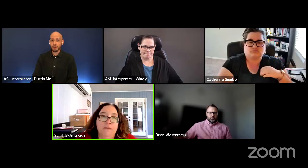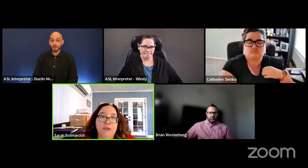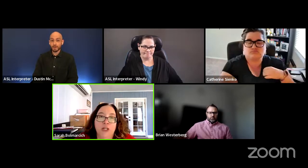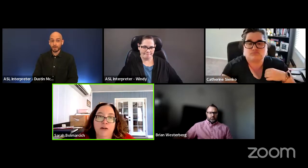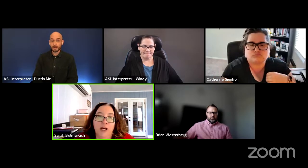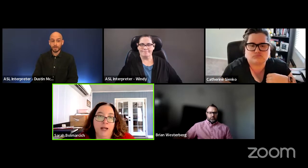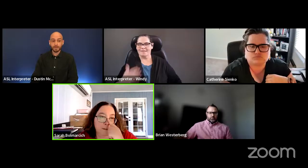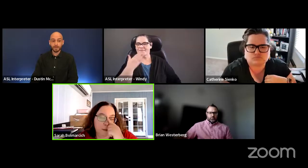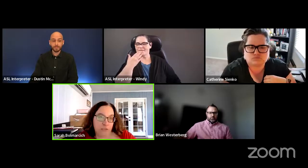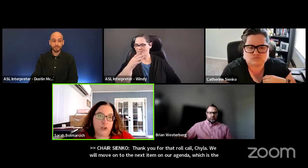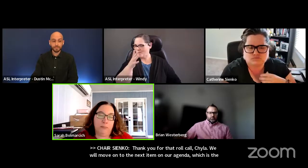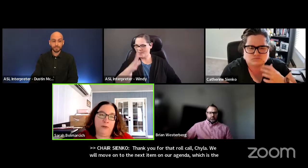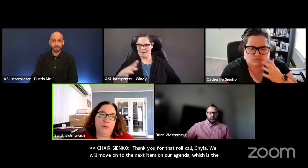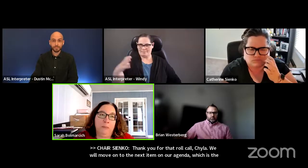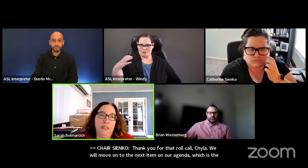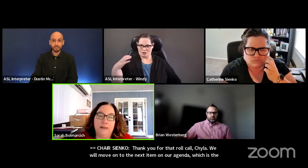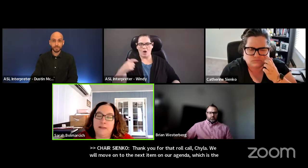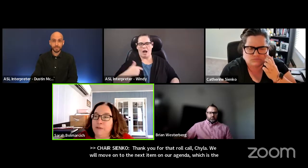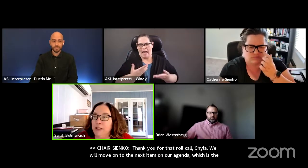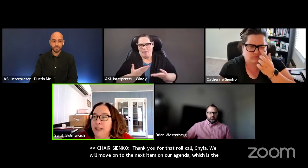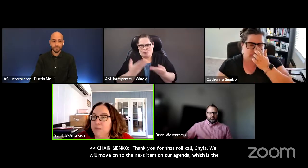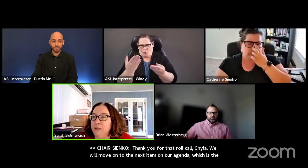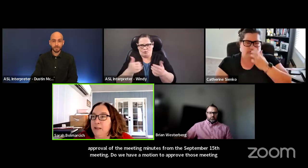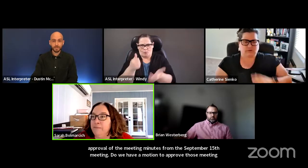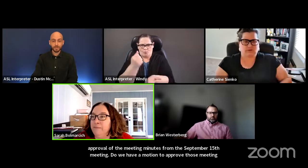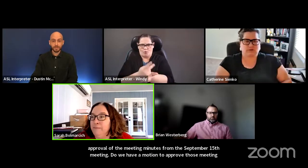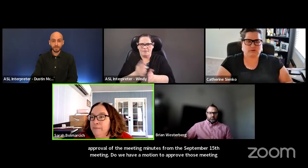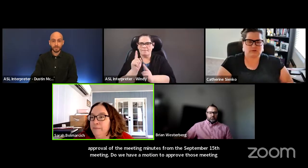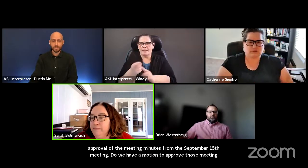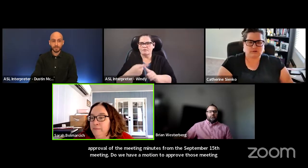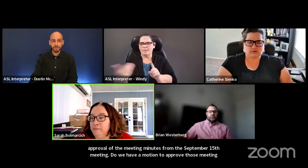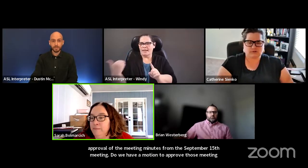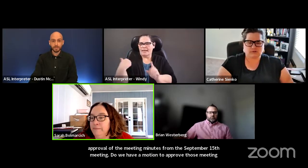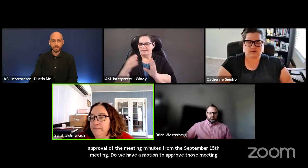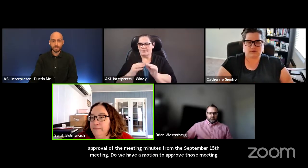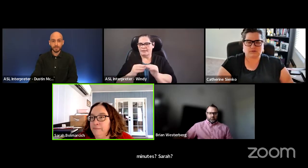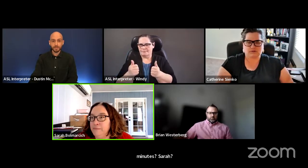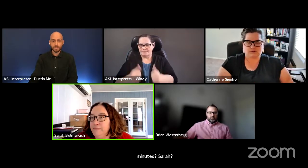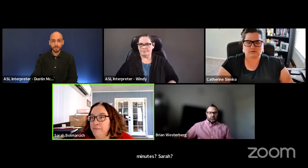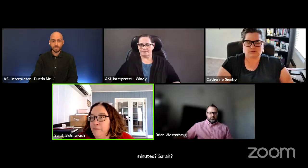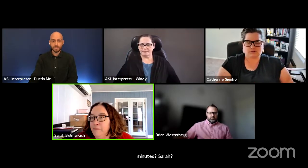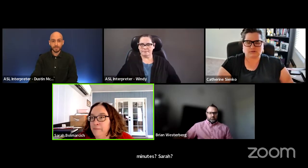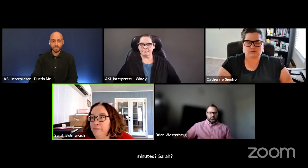Thank you, Madam Chair. I move to approve the minutes of the last meeting.